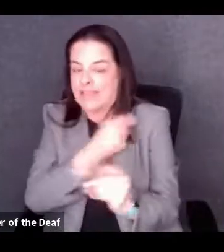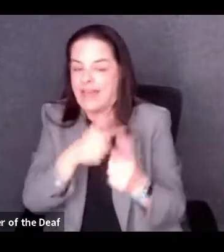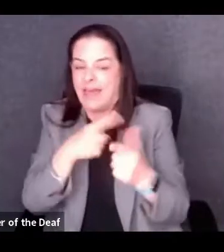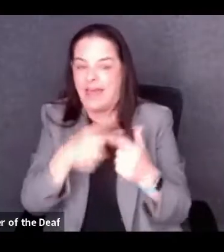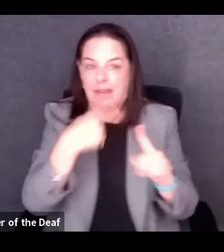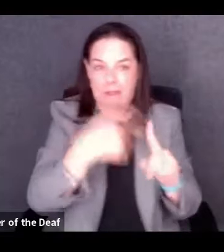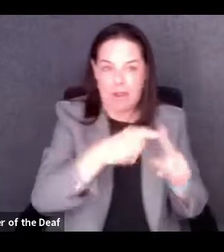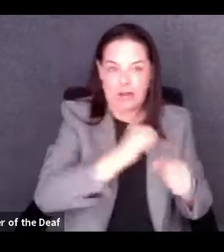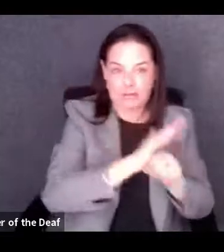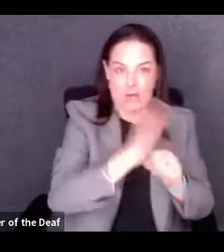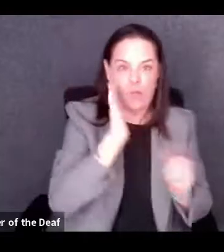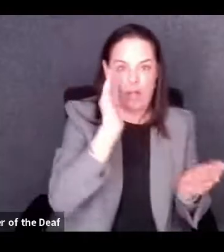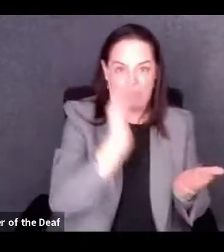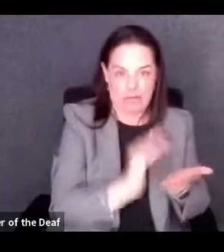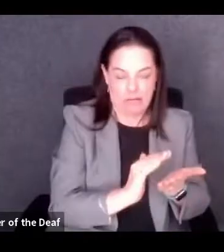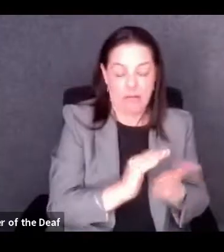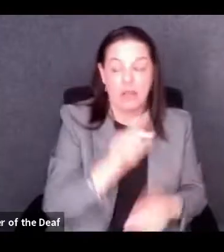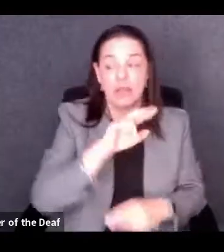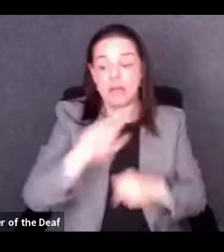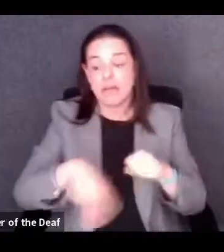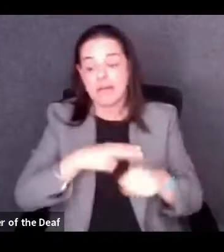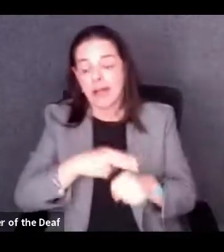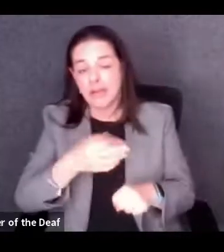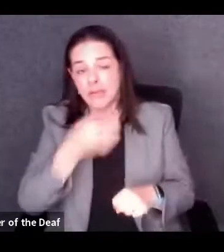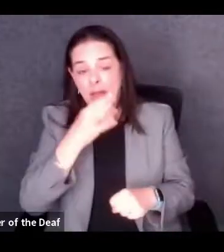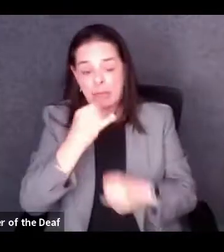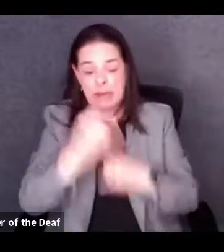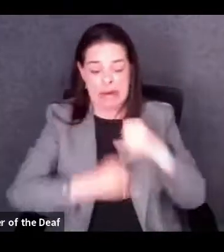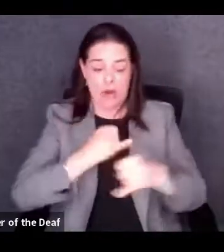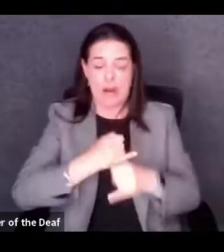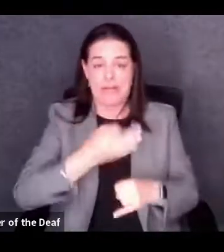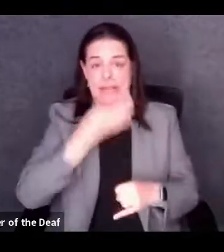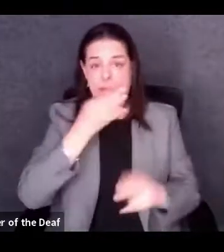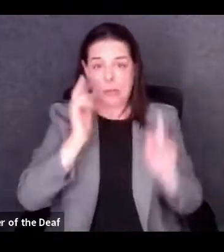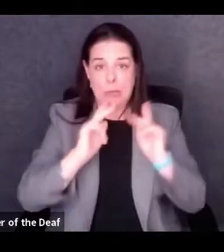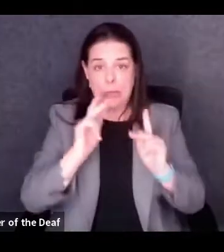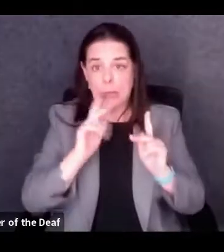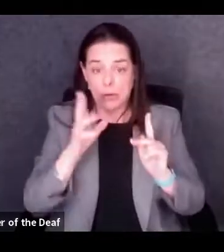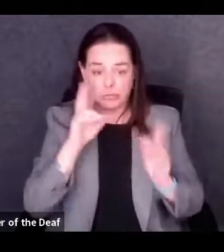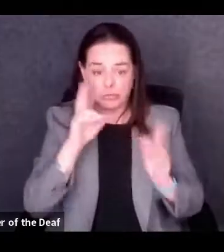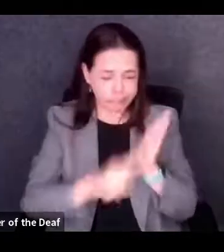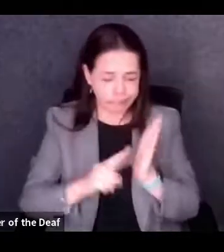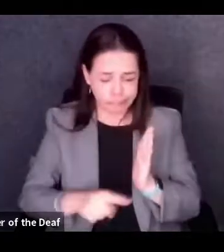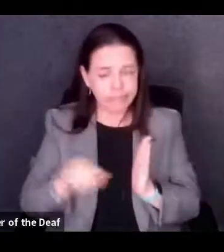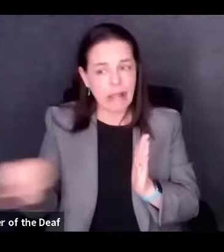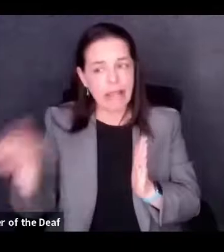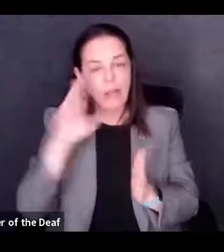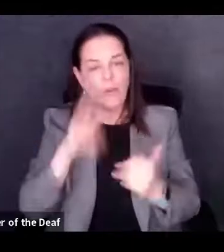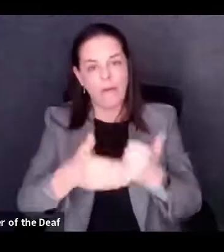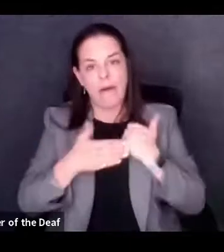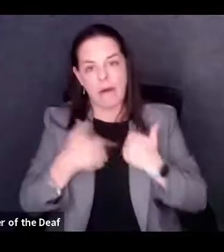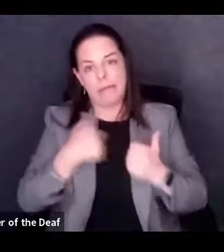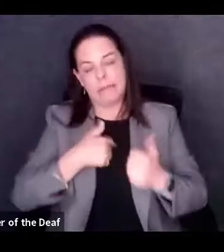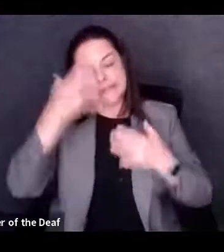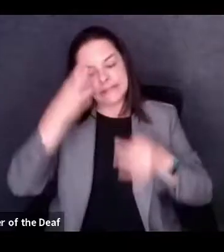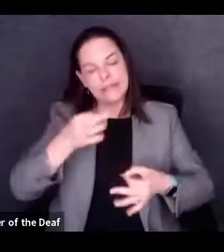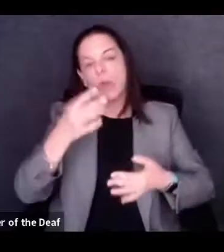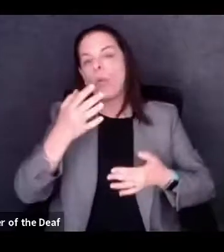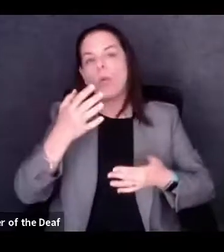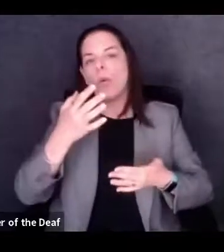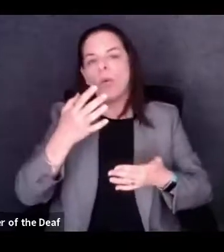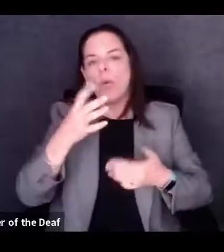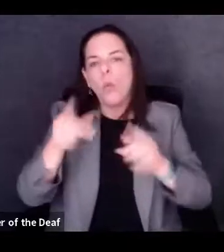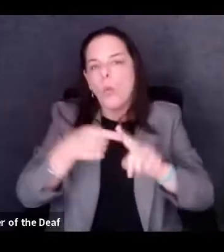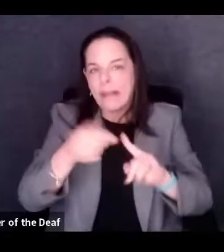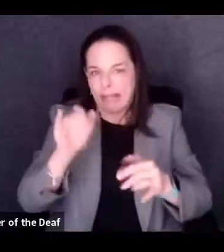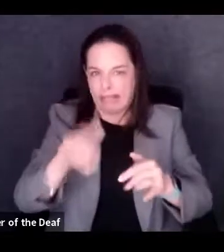And those national experts and the international experts we've been looking at will help us to determine what that endpoint is